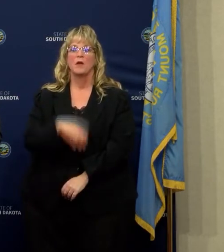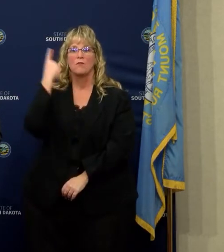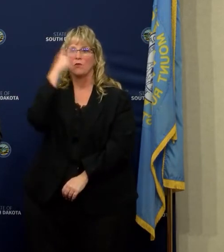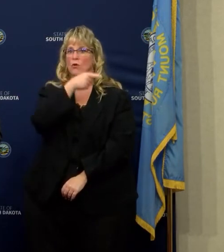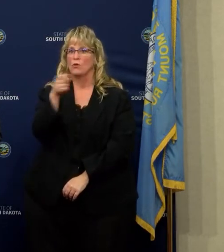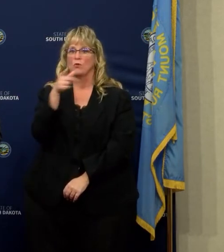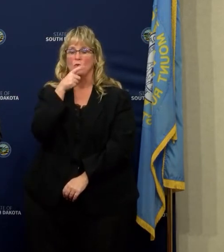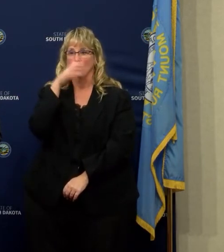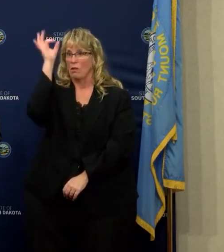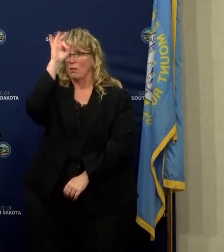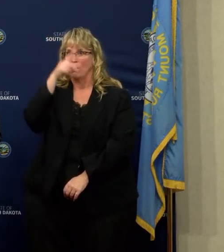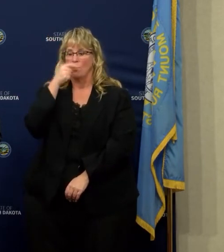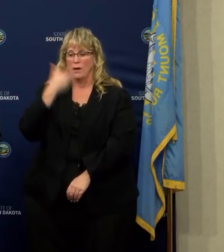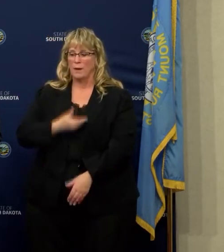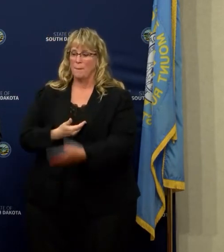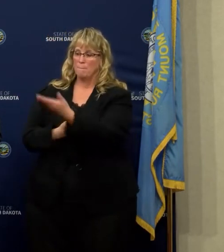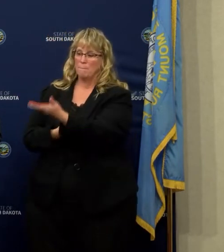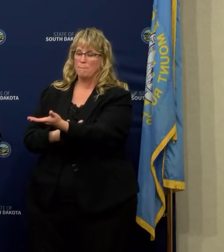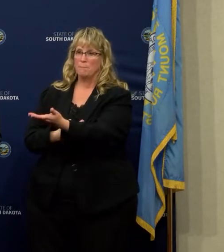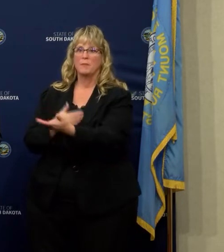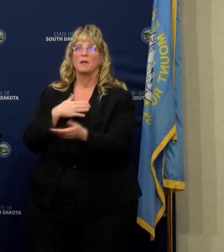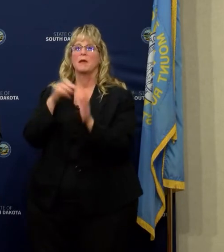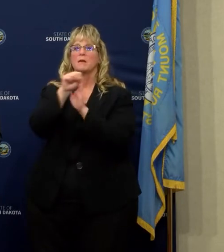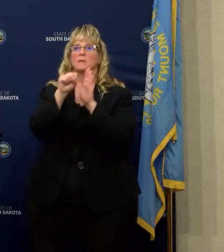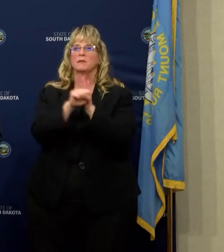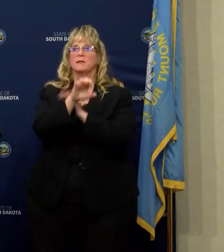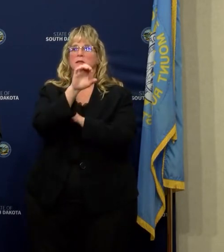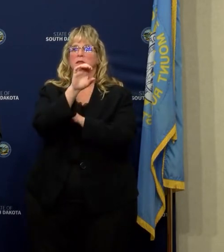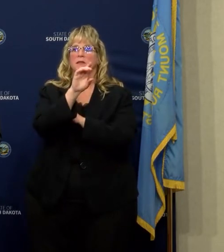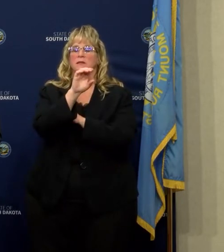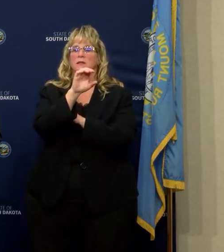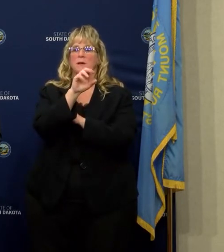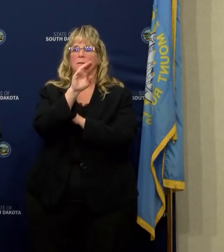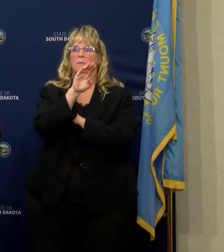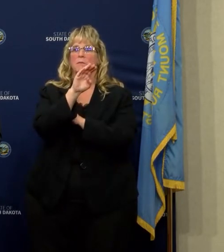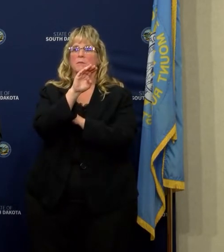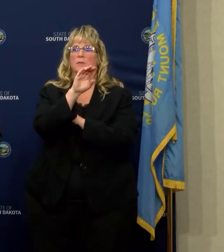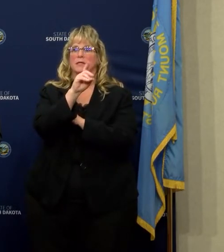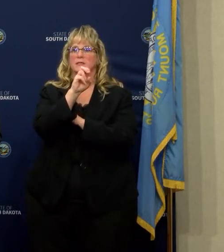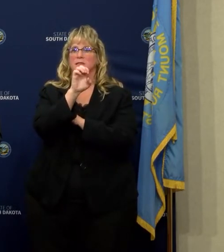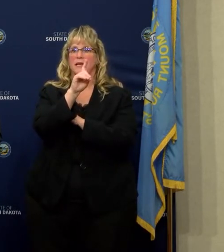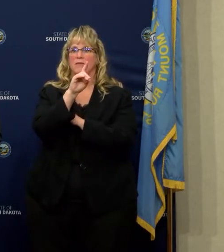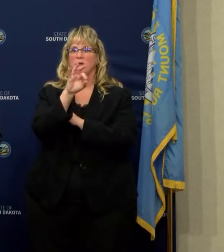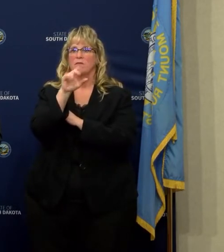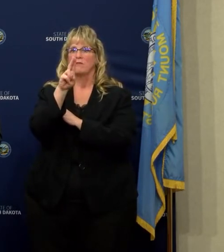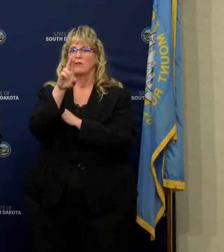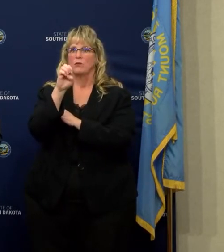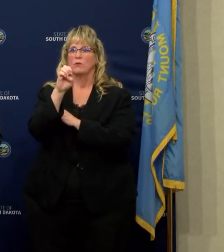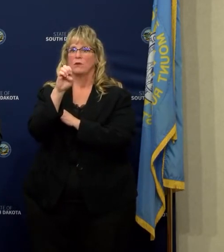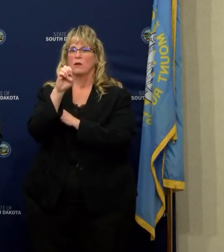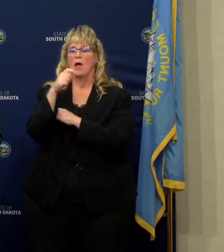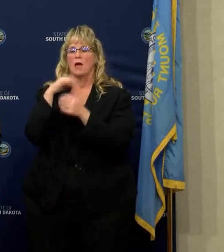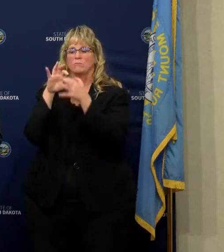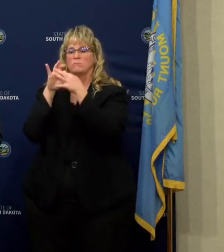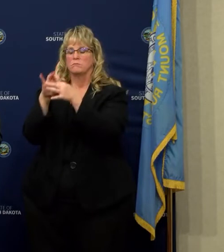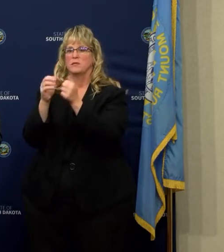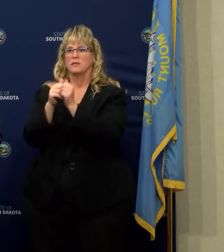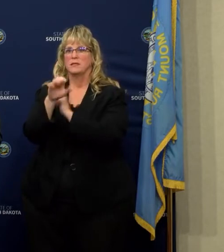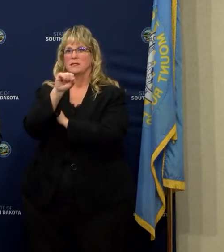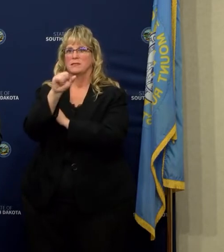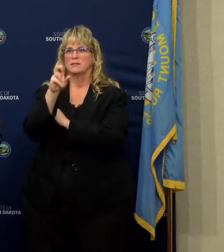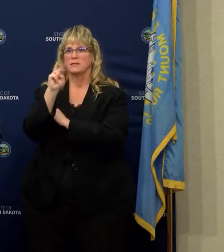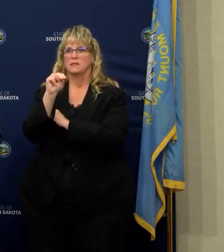brief introduction of myself to the state of South Dakota. My name is David Flute. I am a member of the Sistan-Wahpeton Sioux Tribe,